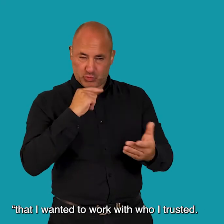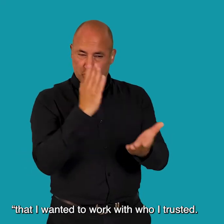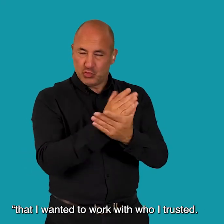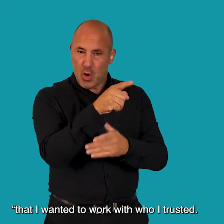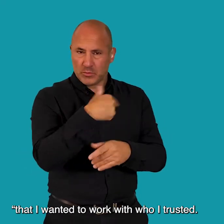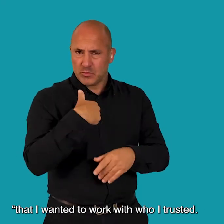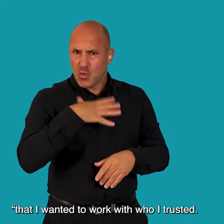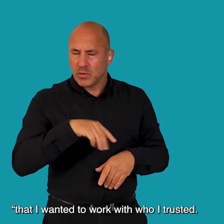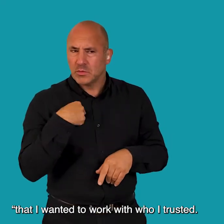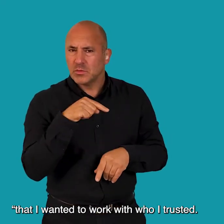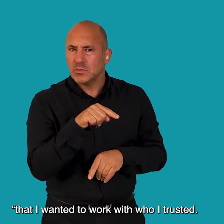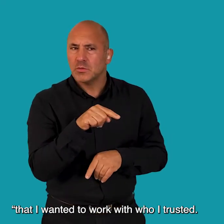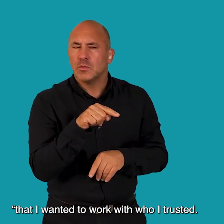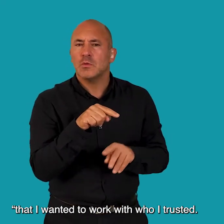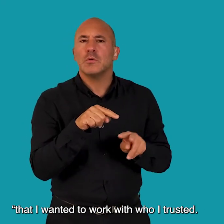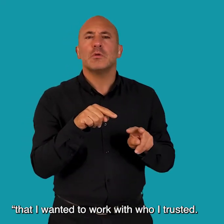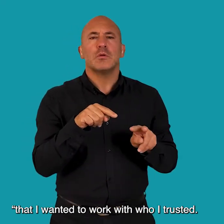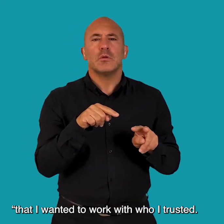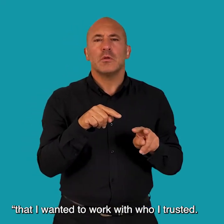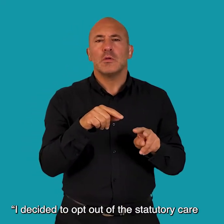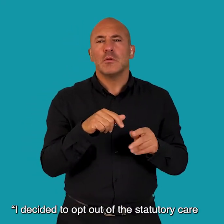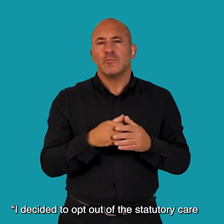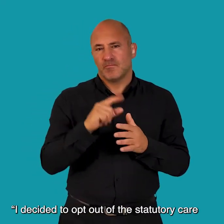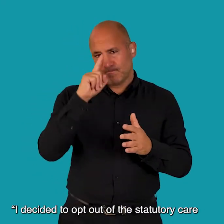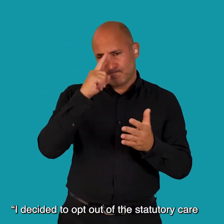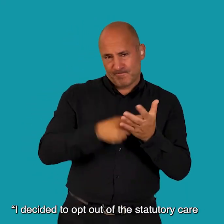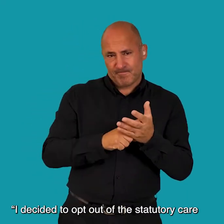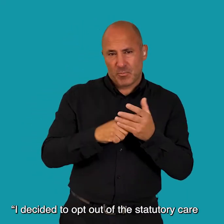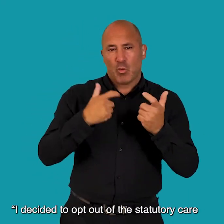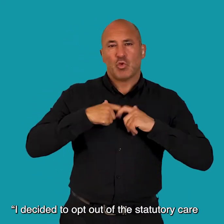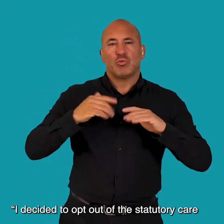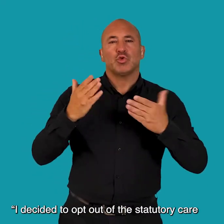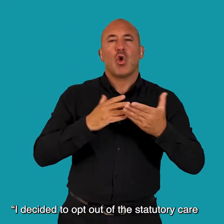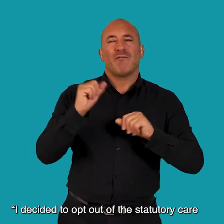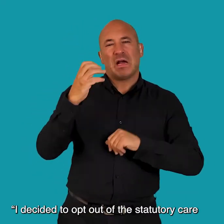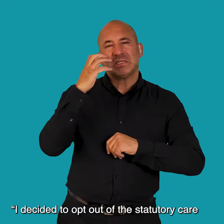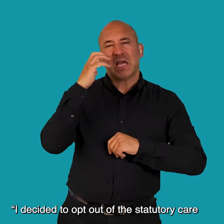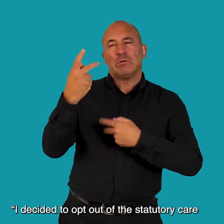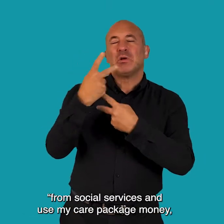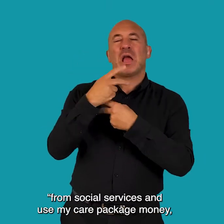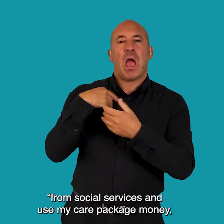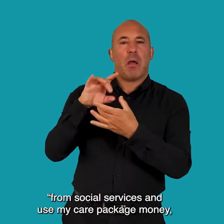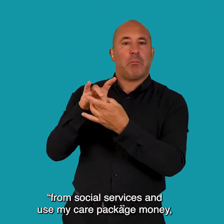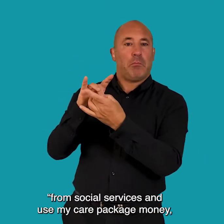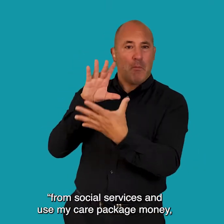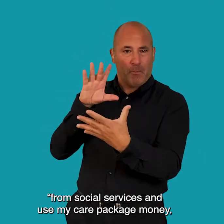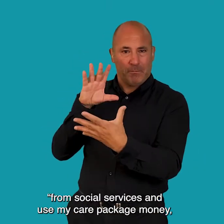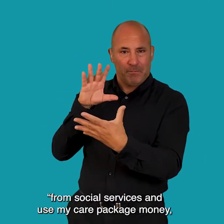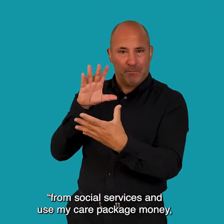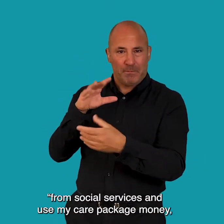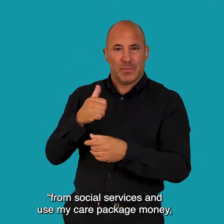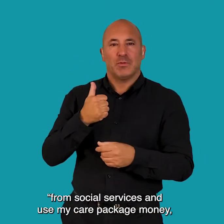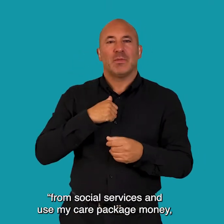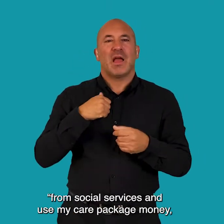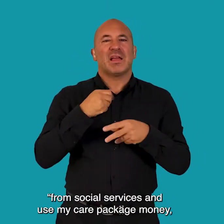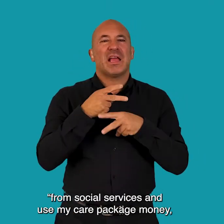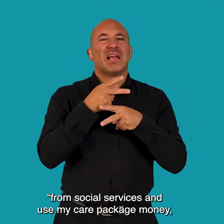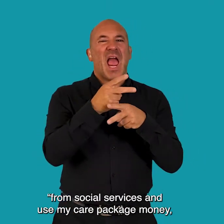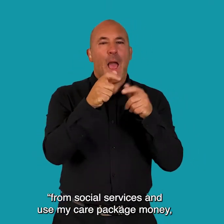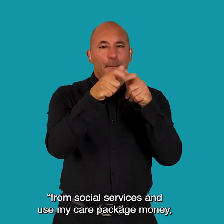to work with who I trusted. I decided to opt out of the statutory care from social services and use my care package